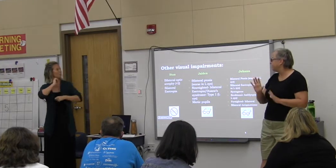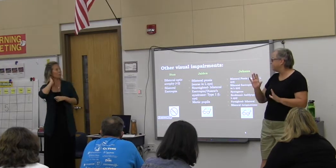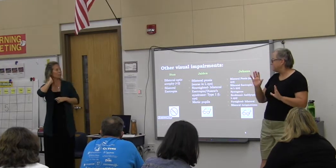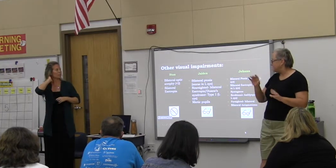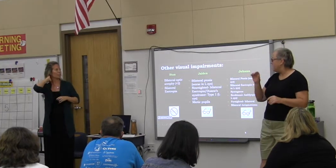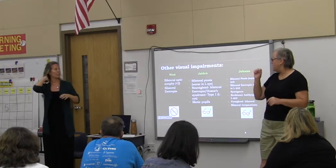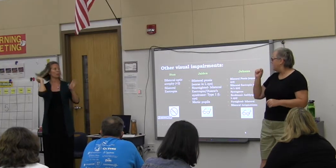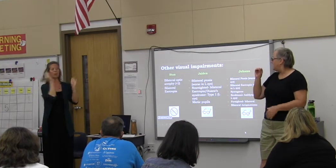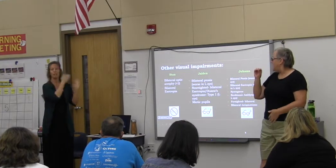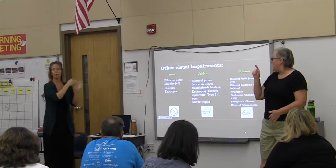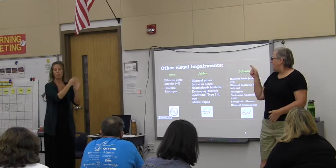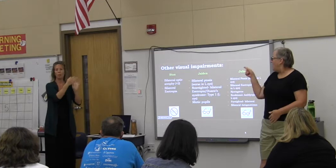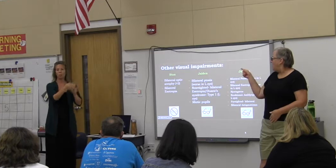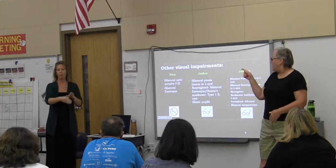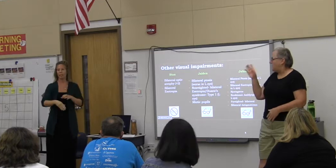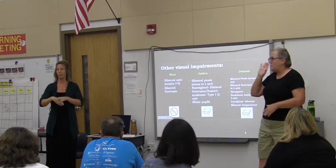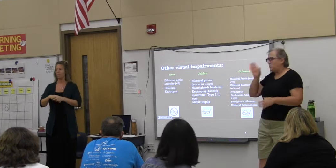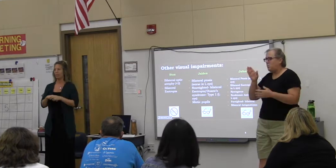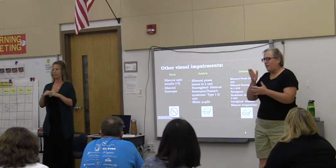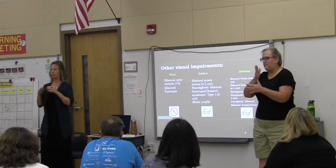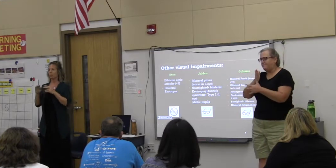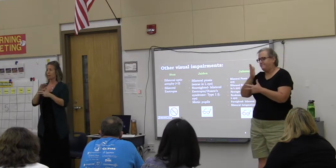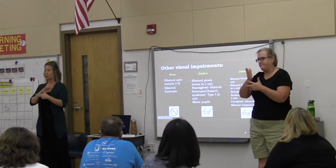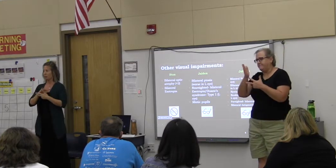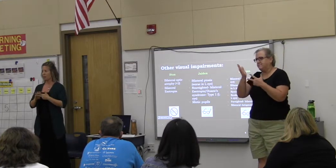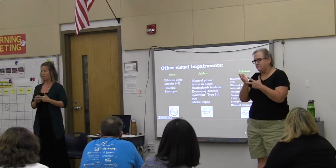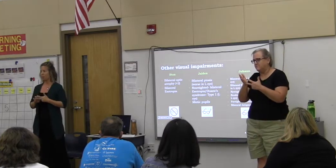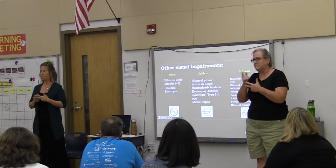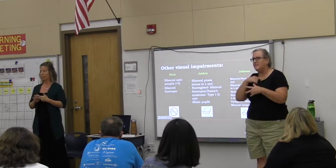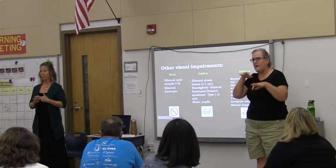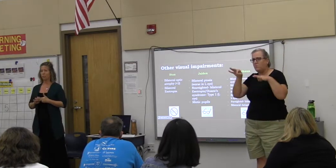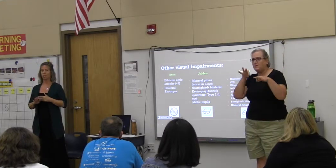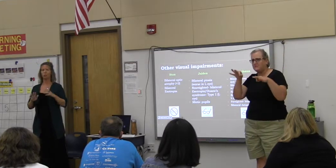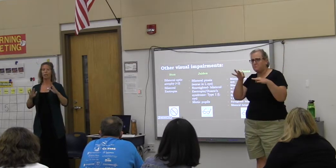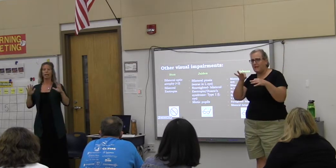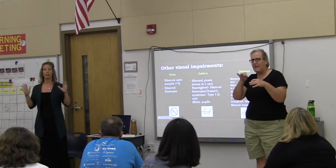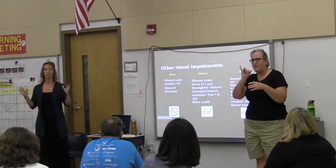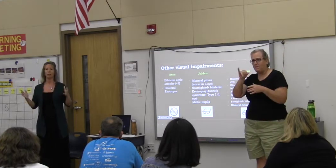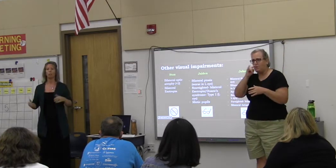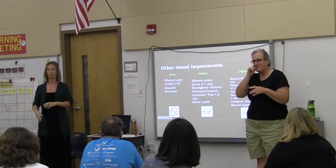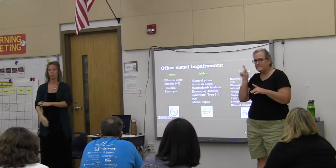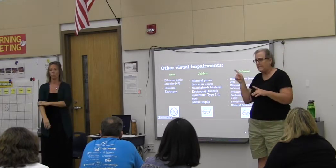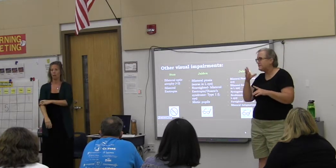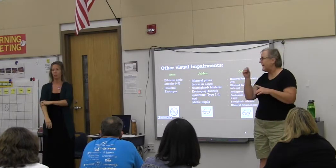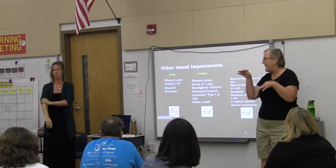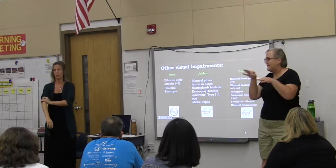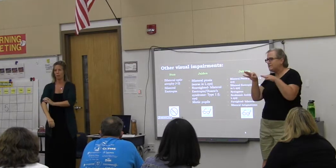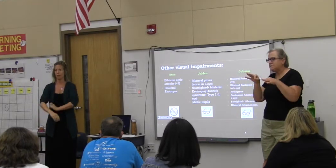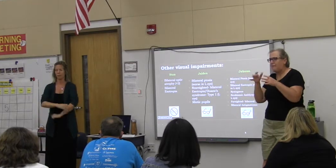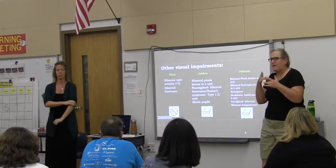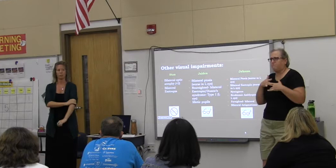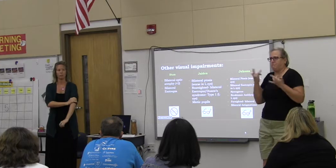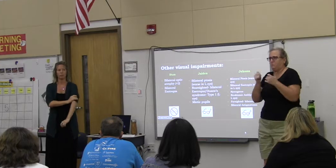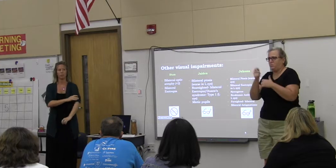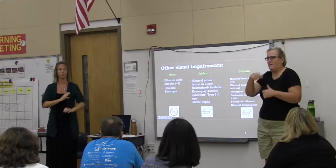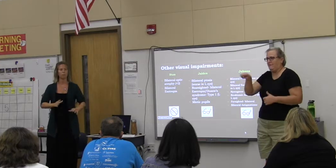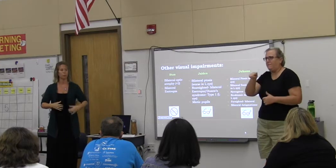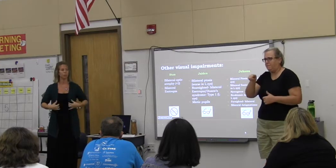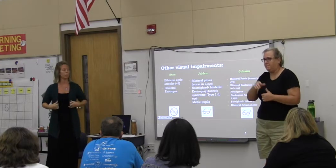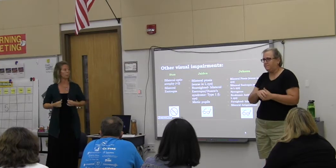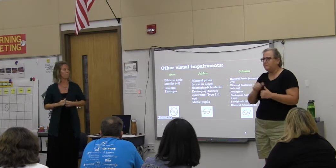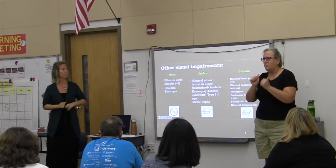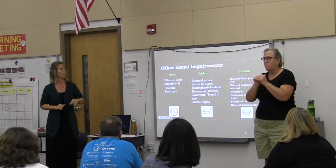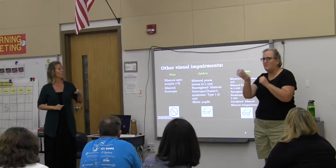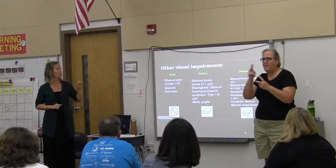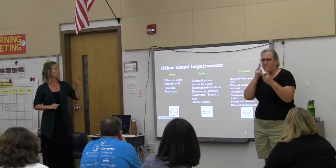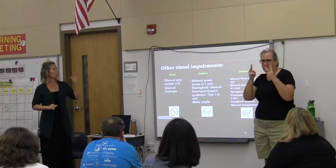Okay, so we're just going to start. We're going to go one by one, and I'm going to explain our 3 kiddos in K-2 and explain what's going on with them specifically,